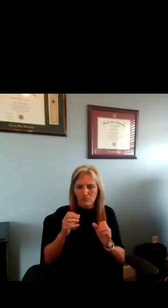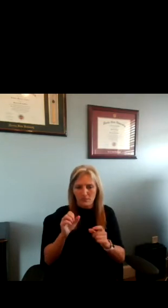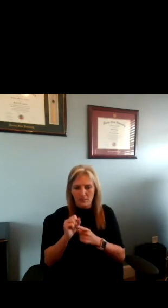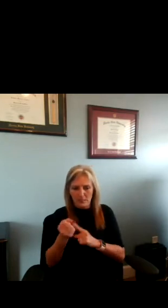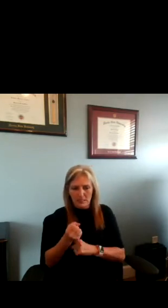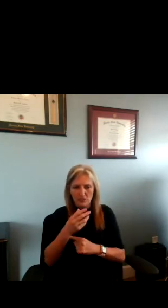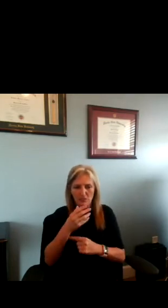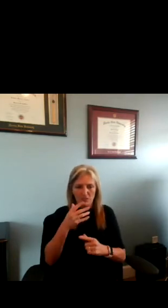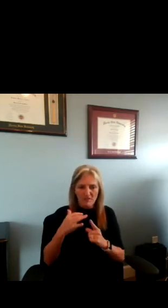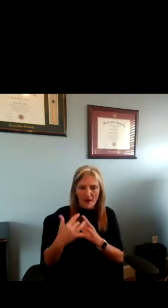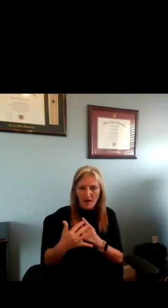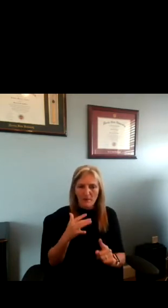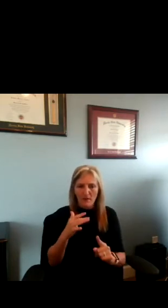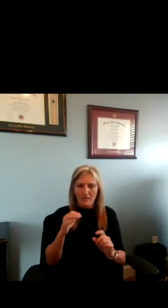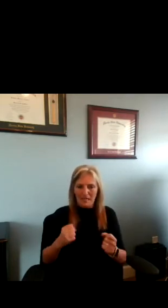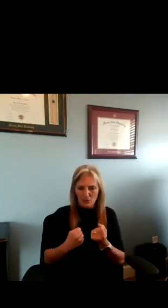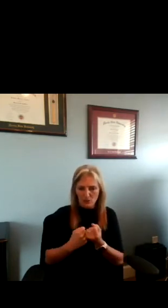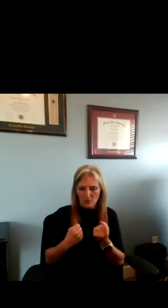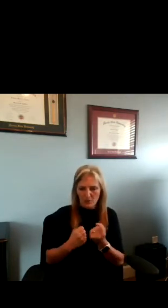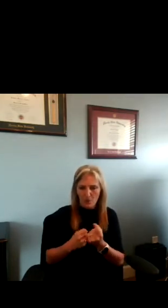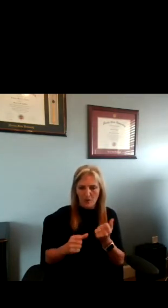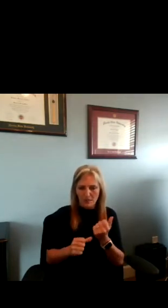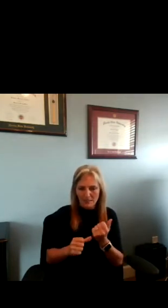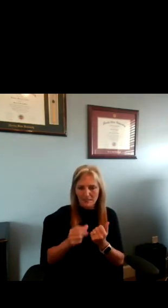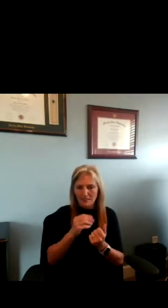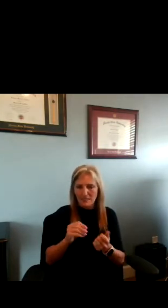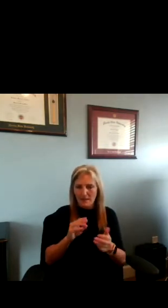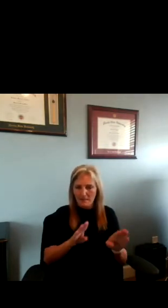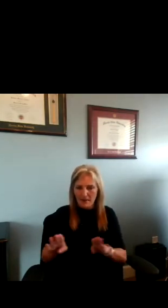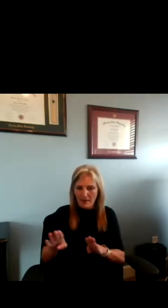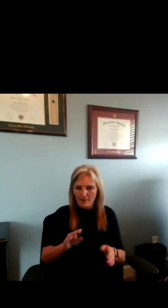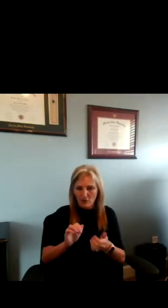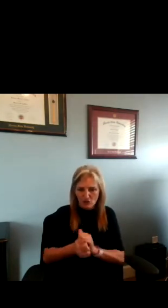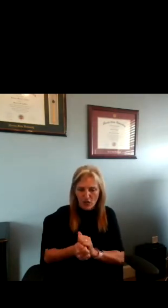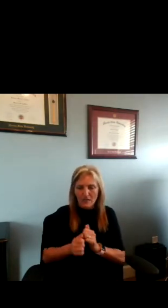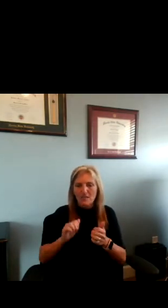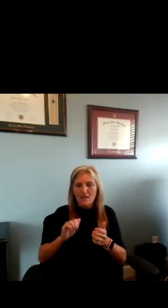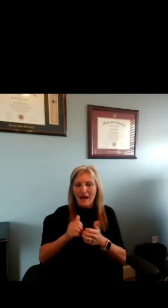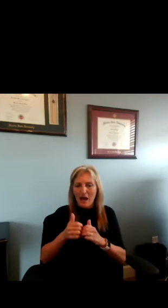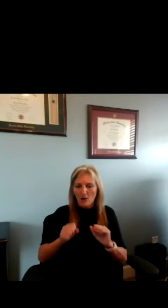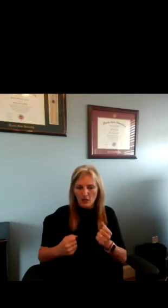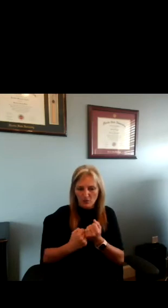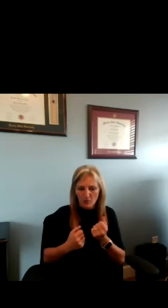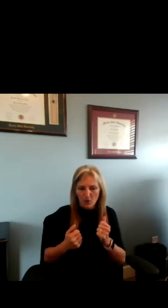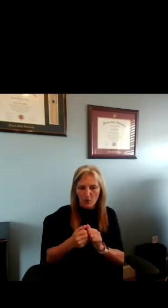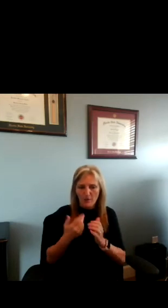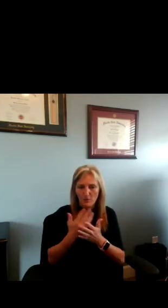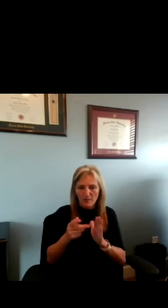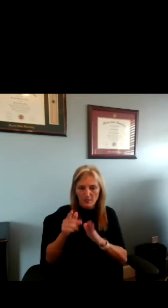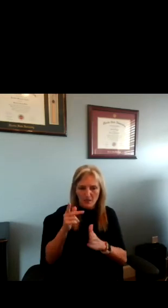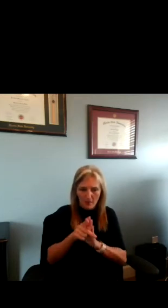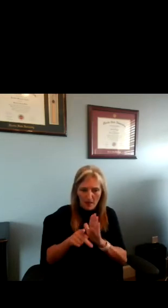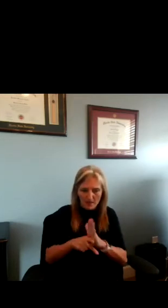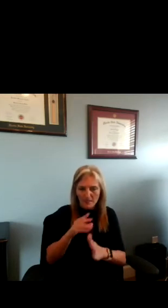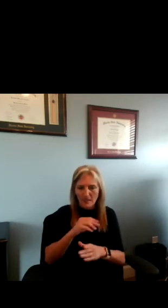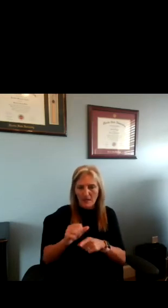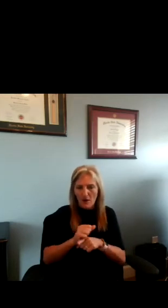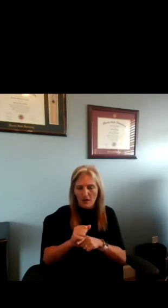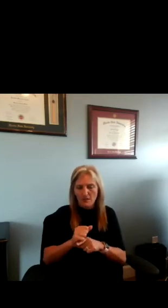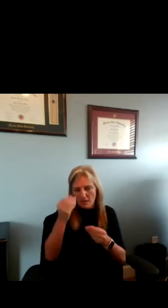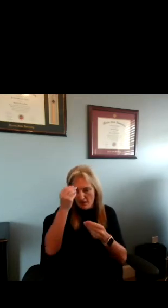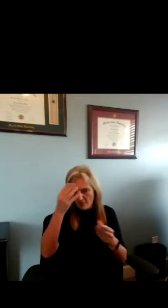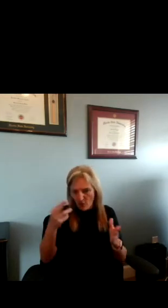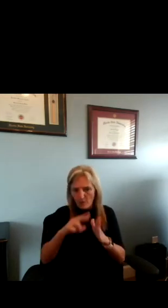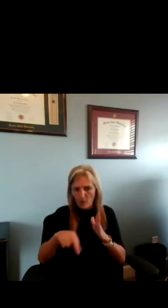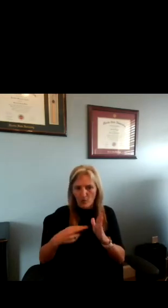and environments can support desistance and behavior change, how that can be supported by prison policy and practice to inform the role of